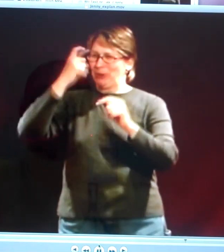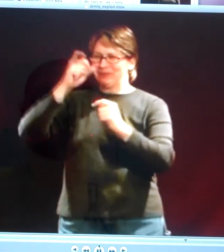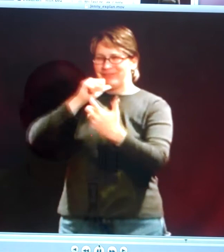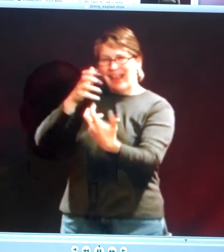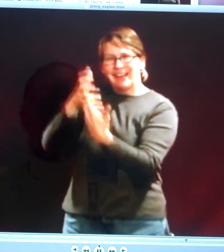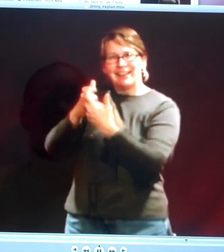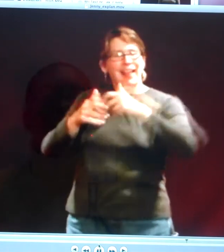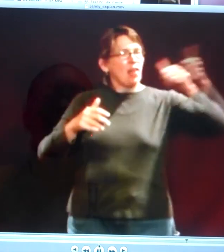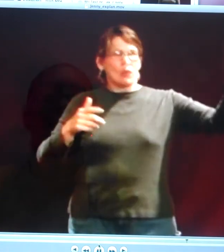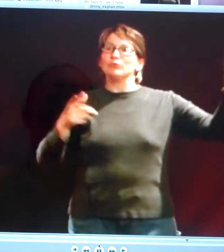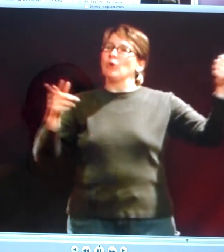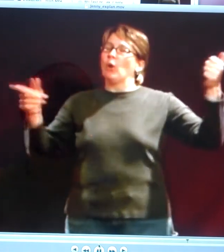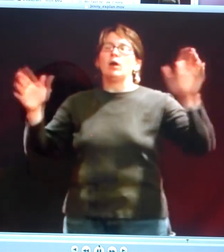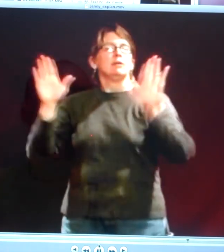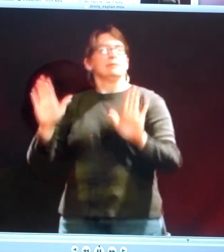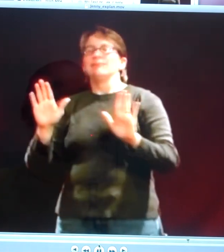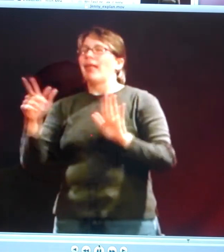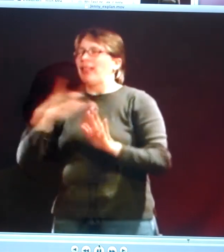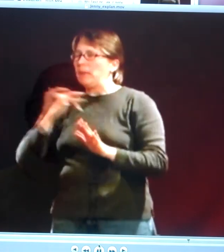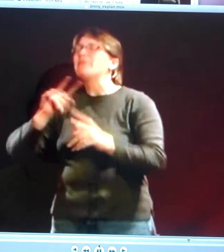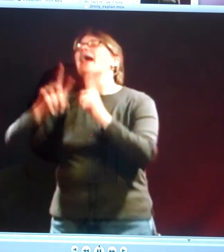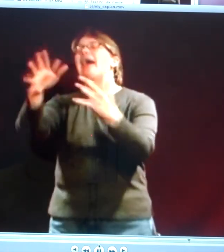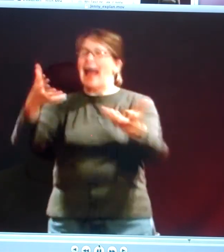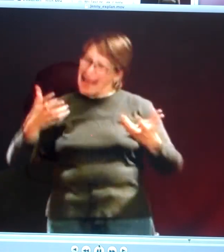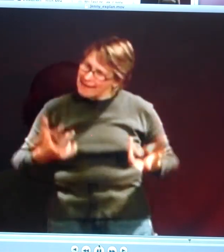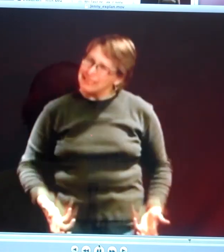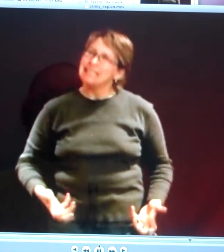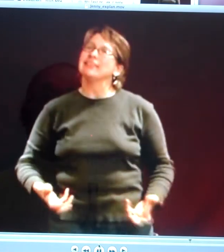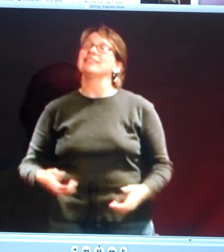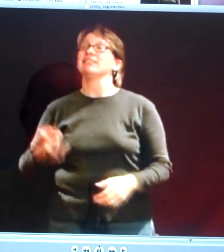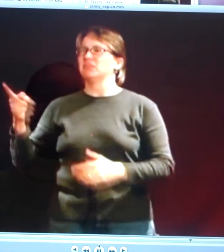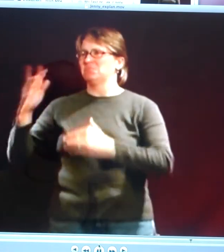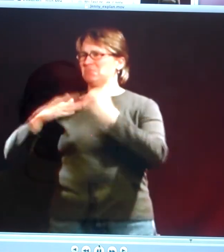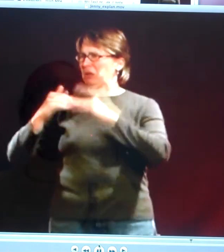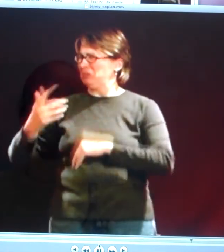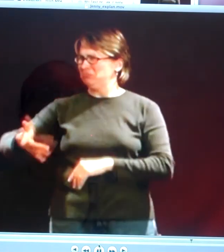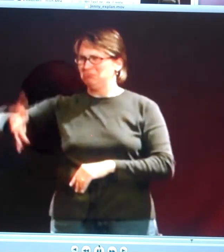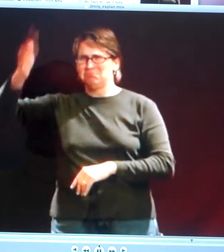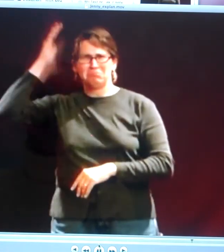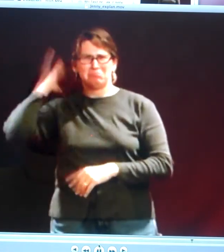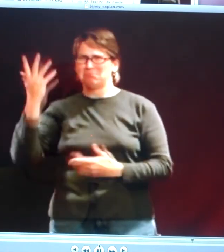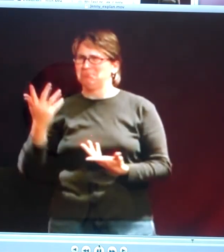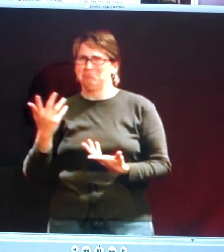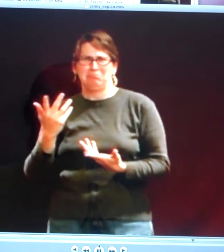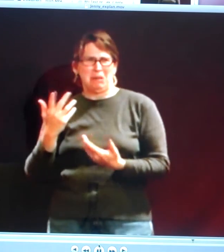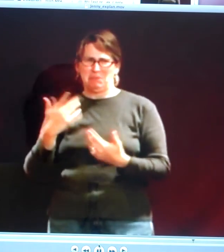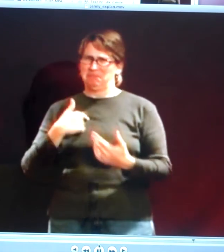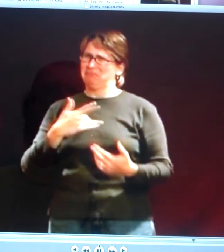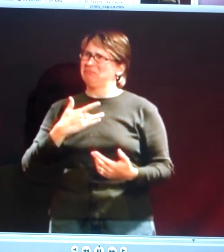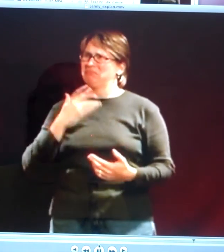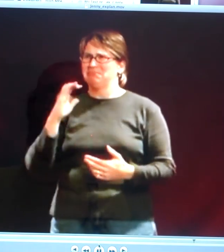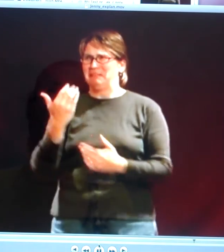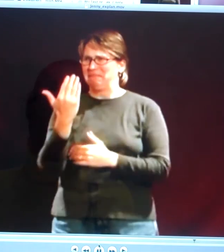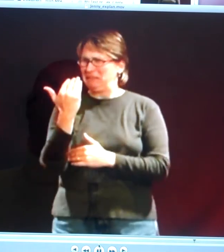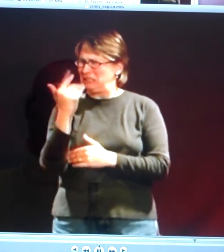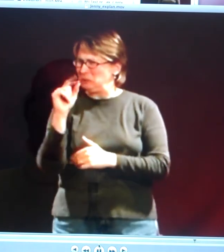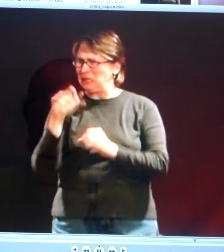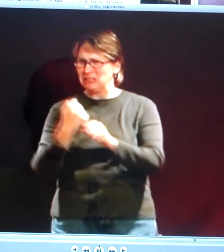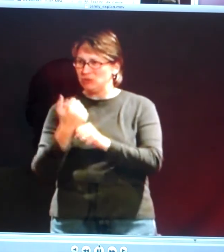my size. But other people can borrow your canoes. Now the wood canoe is really